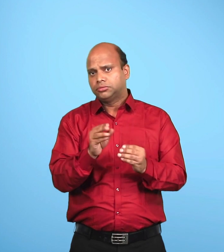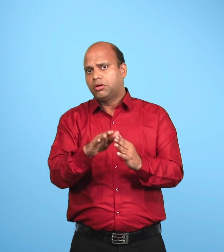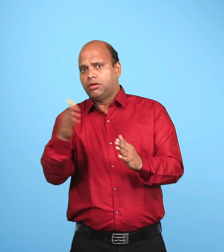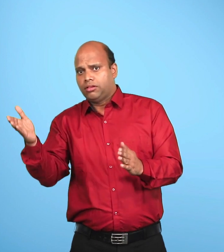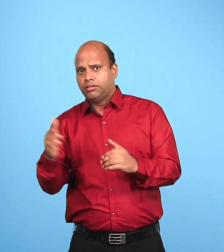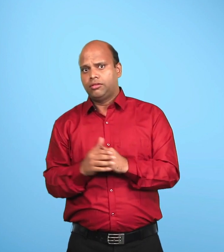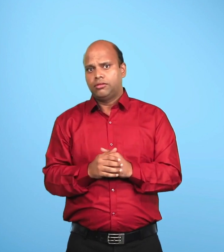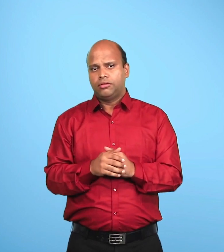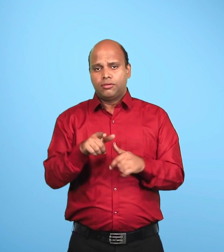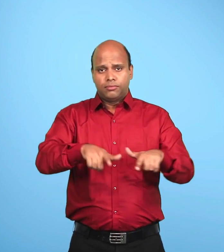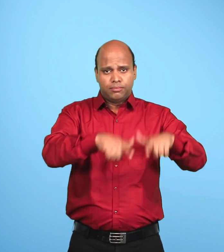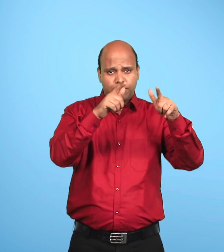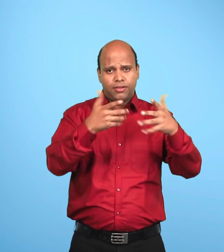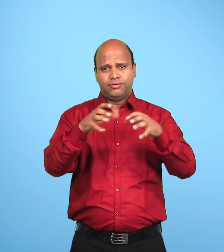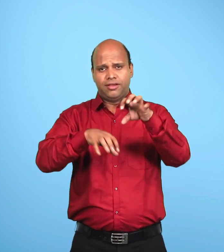Habitats of plants and animals